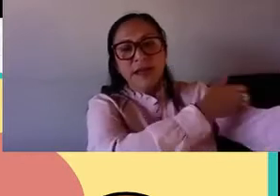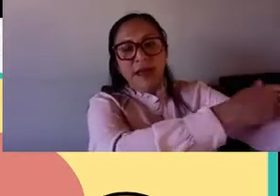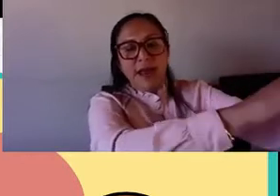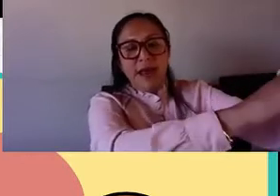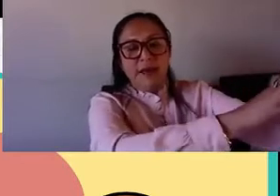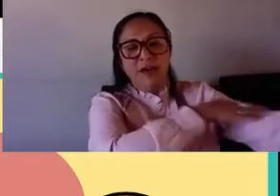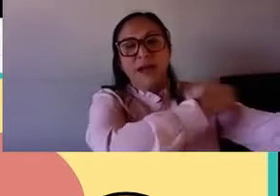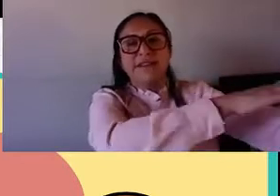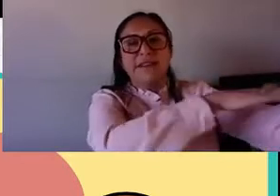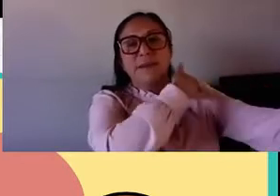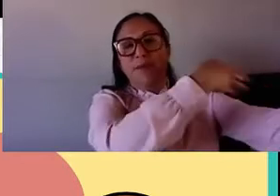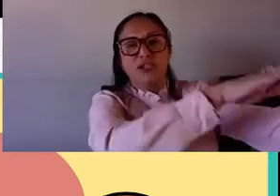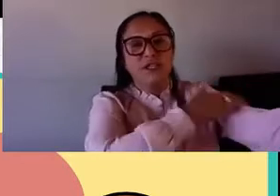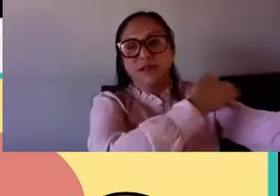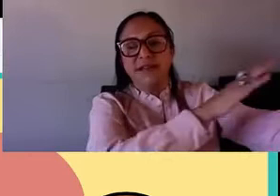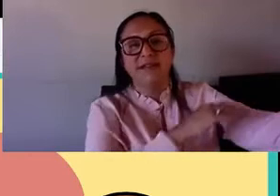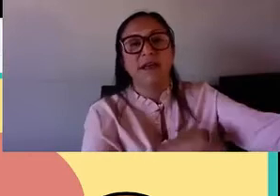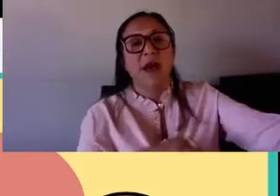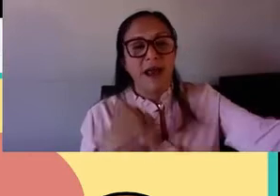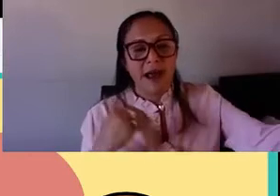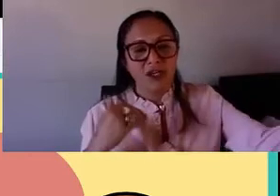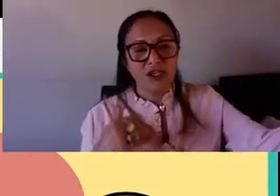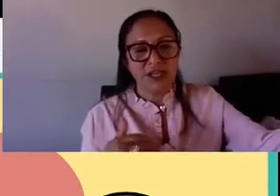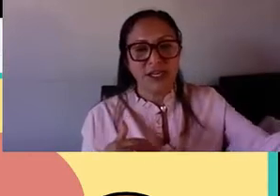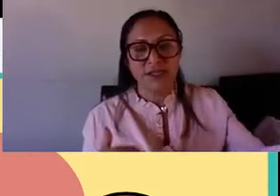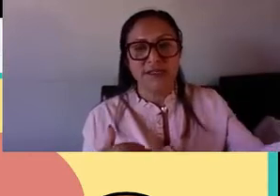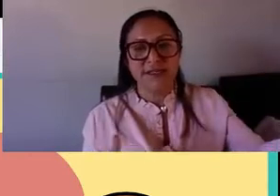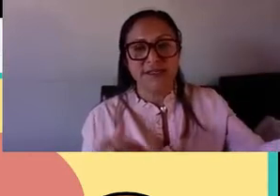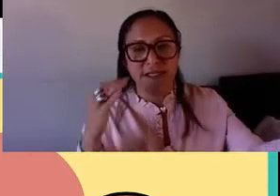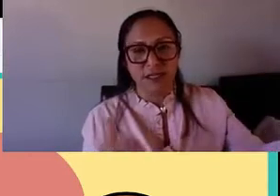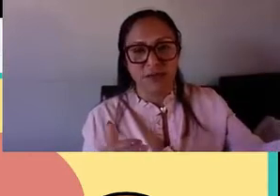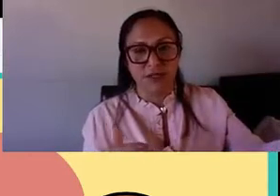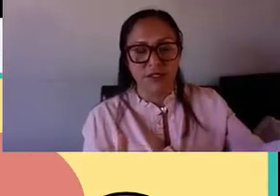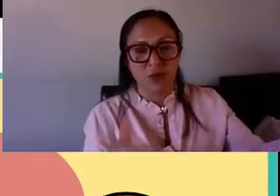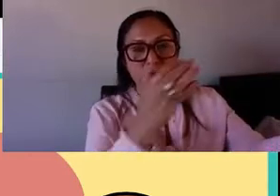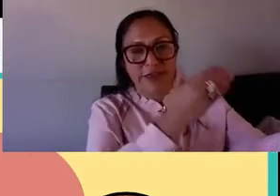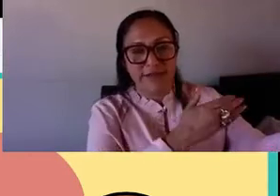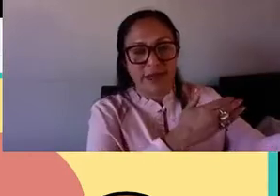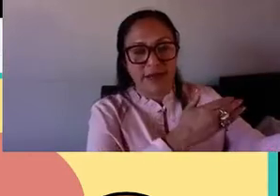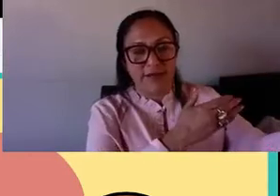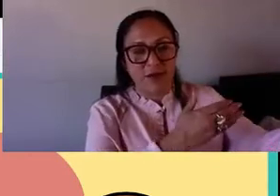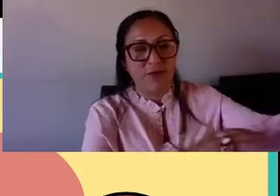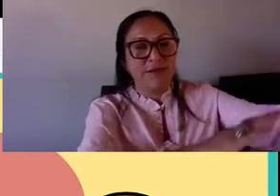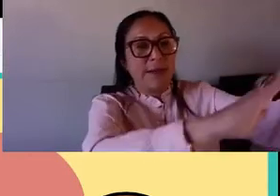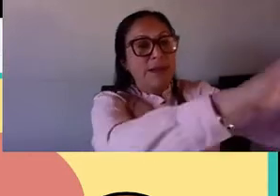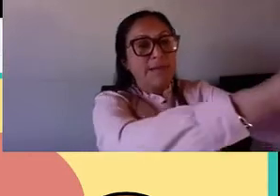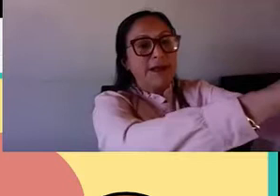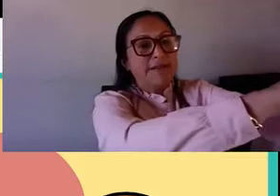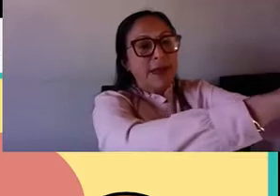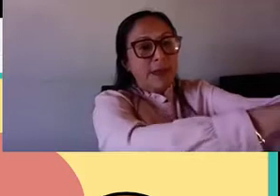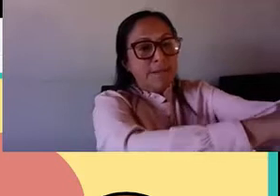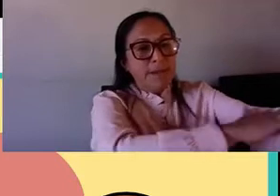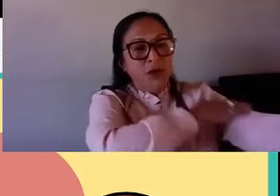music. And you might see people just do this. I actually use the syllables with the sign. So for example, I